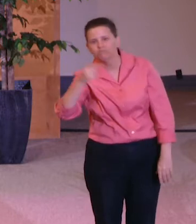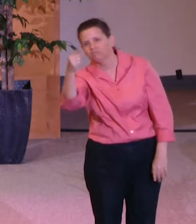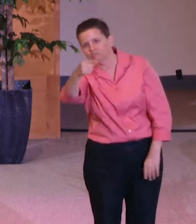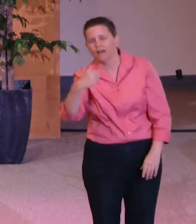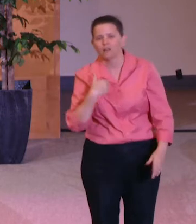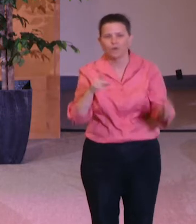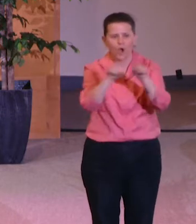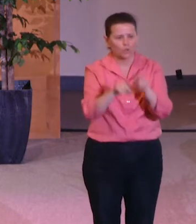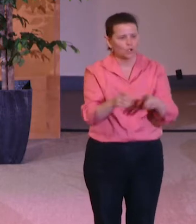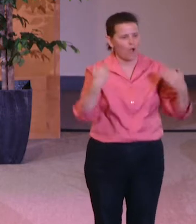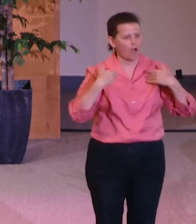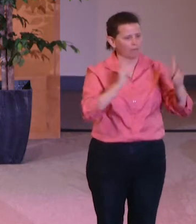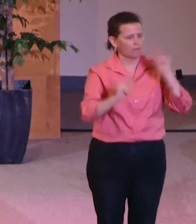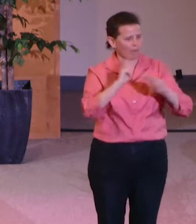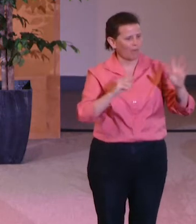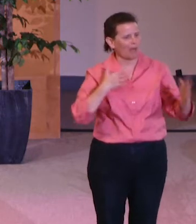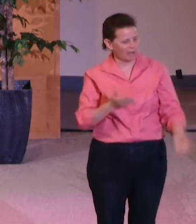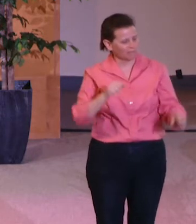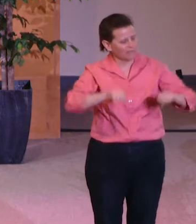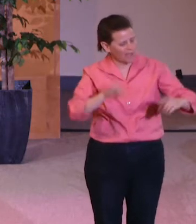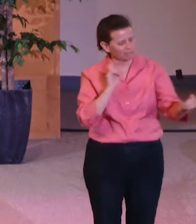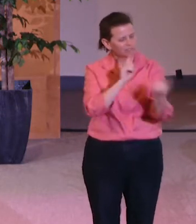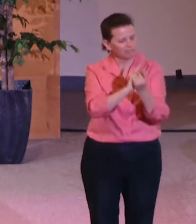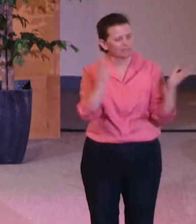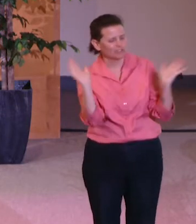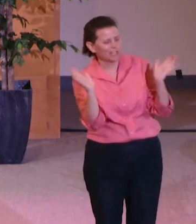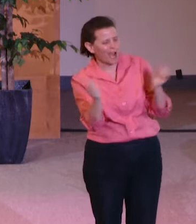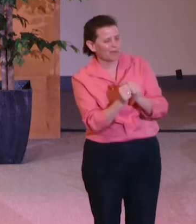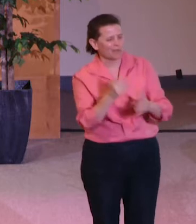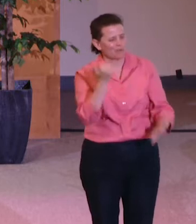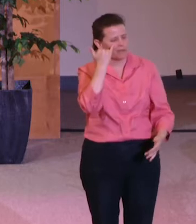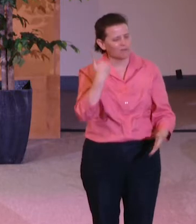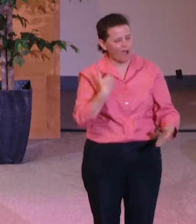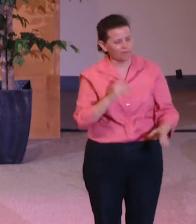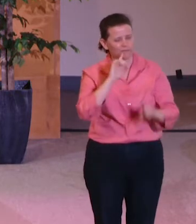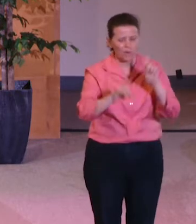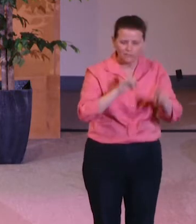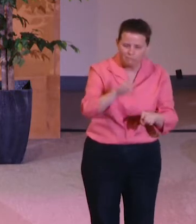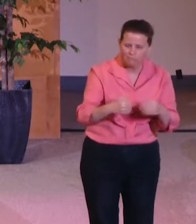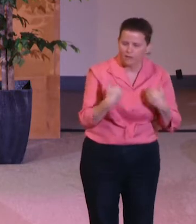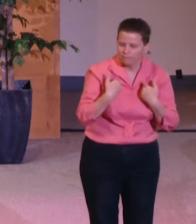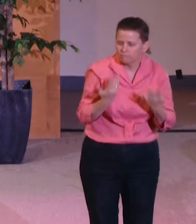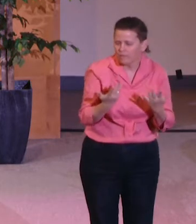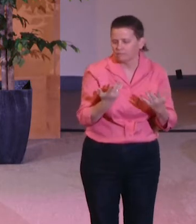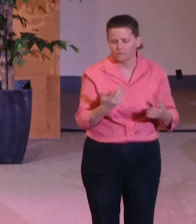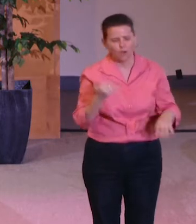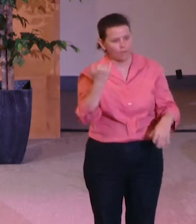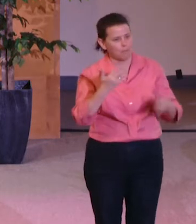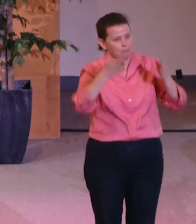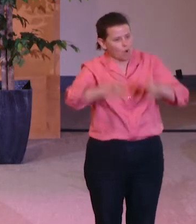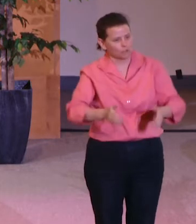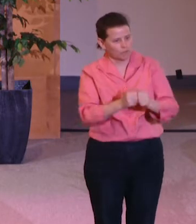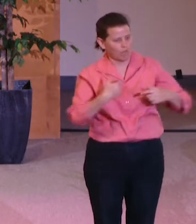some ambassadors around here and lots of folks willing to help you out with any questions you may have. So be looking for someone with a badge, and they'll get you